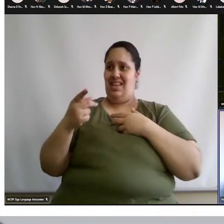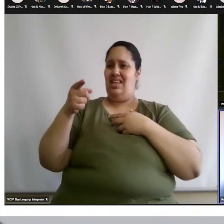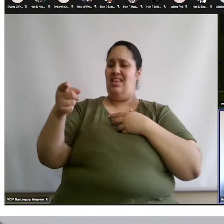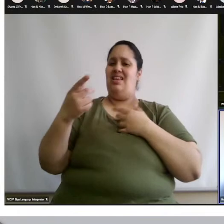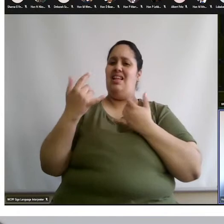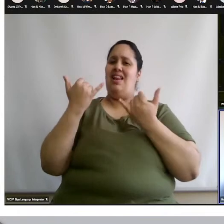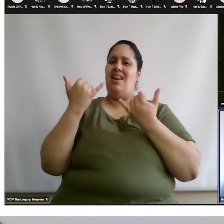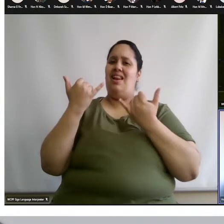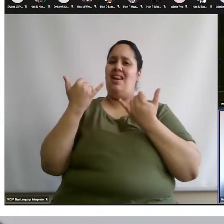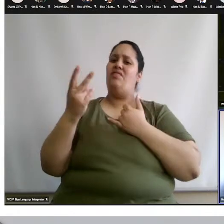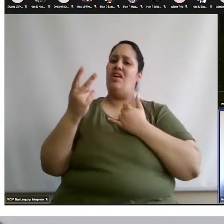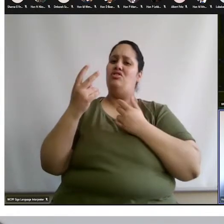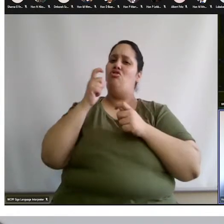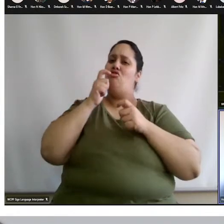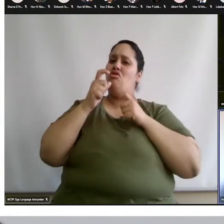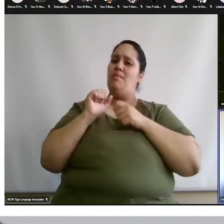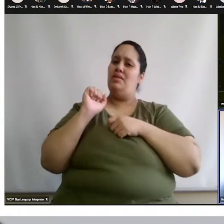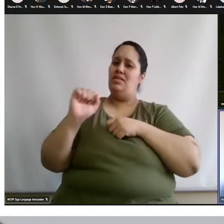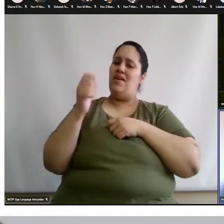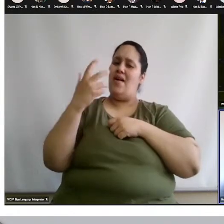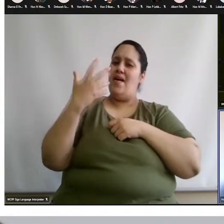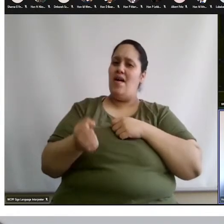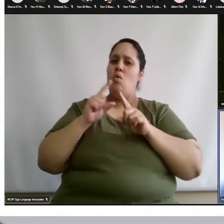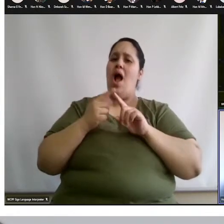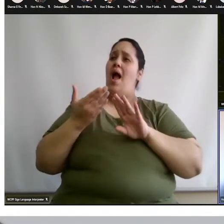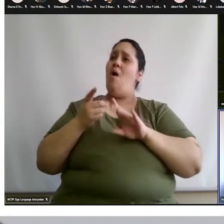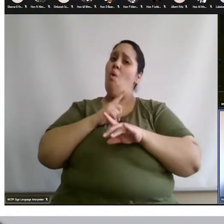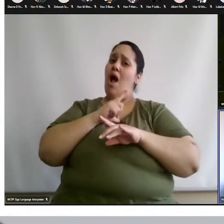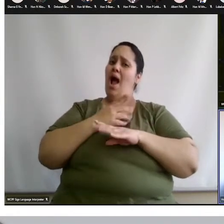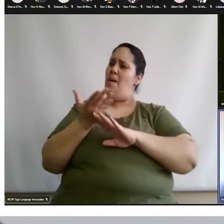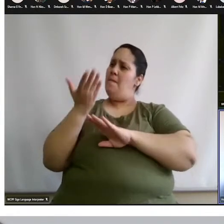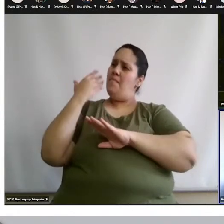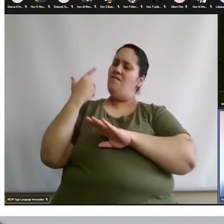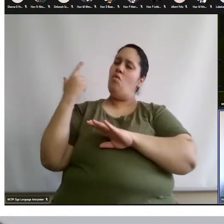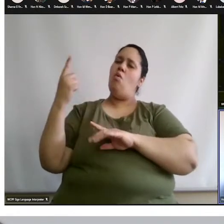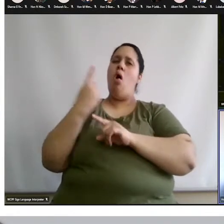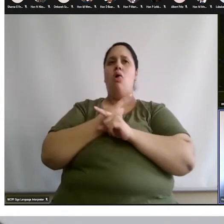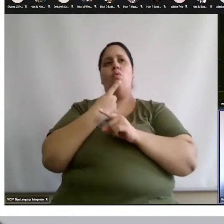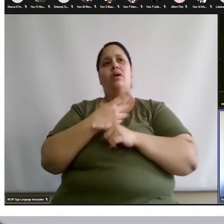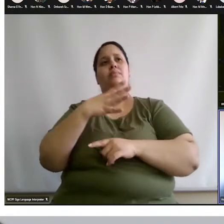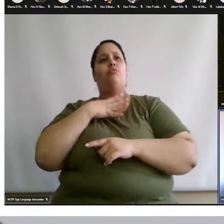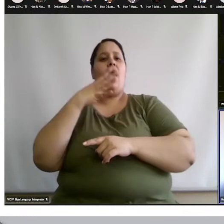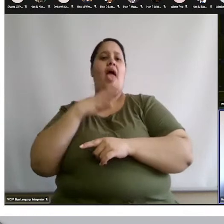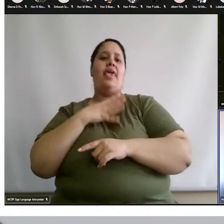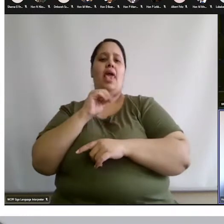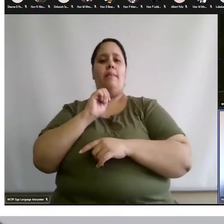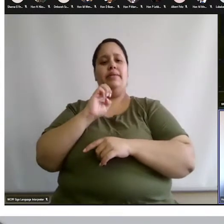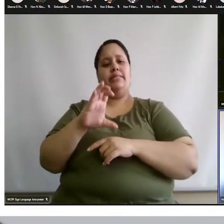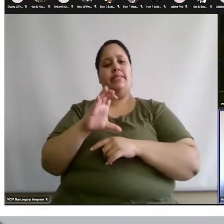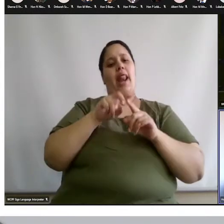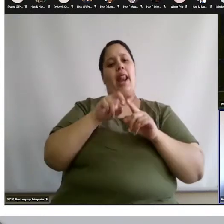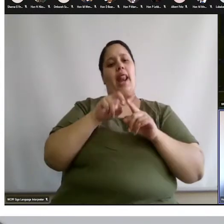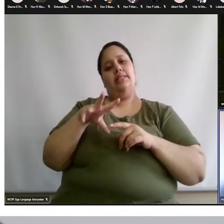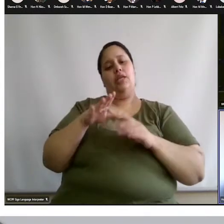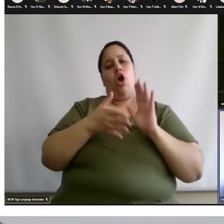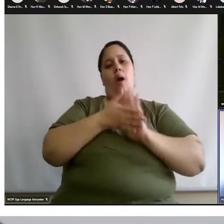In the past, he has bragged about how MSCs in ANC-run provinces have always cooperated